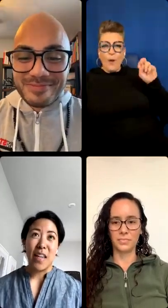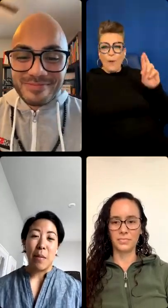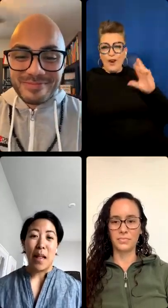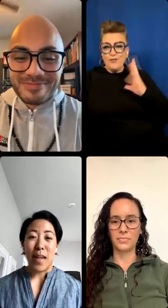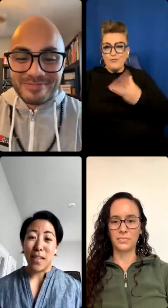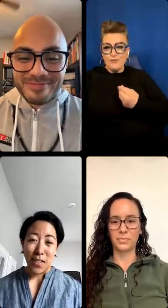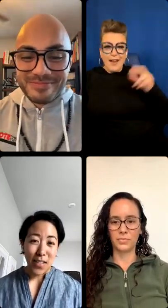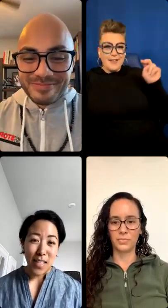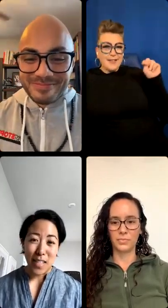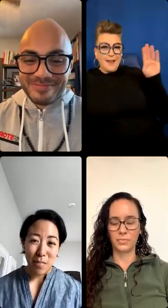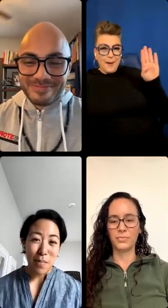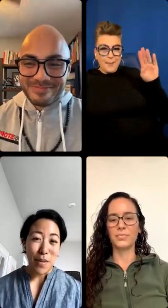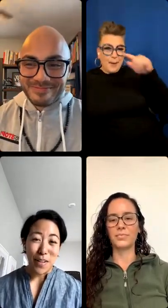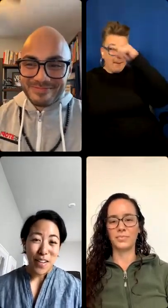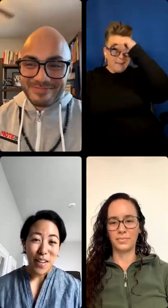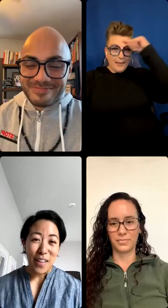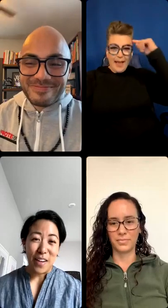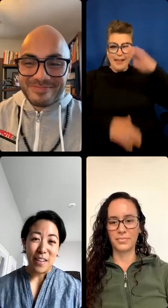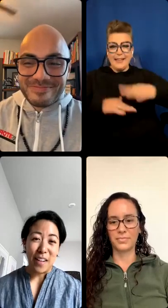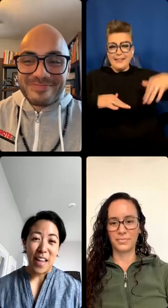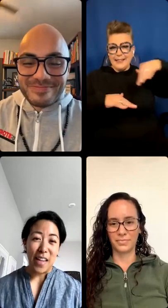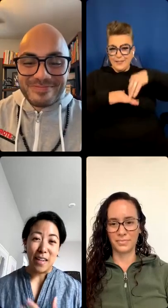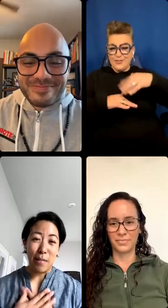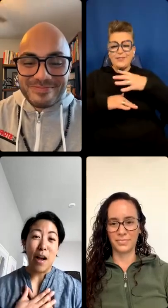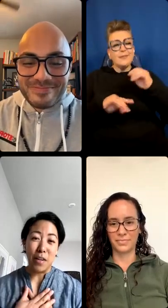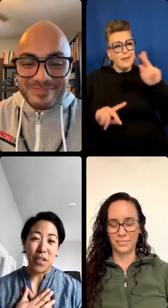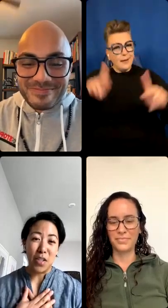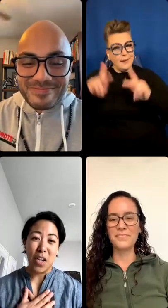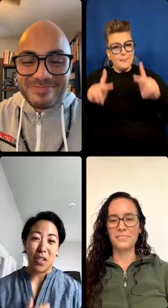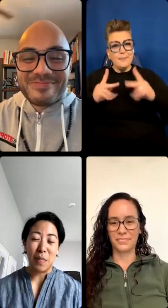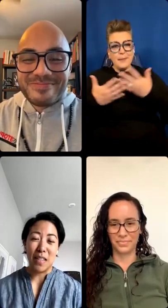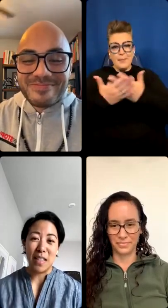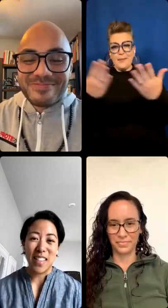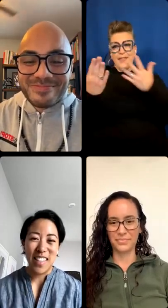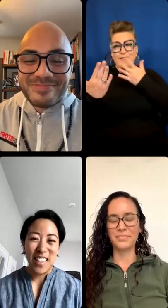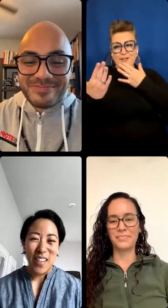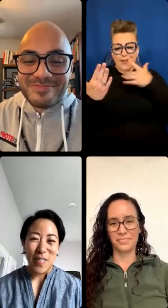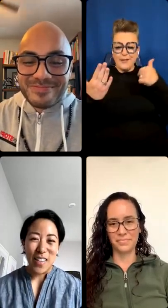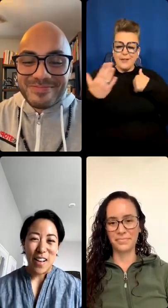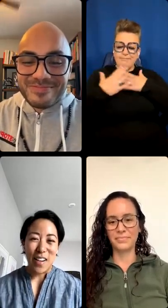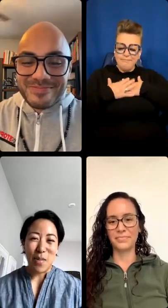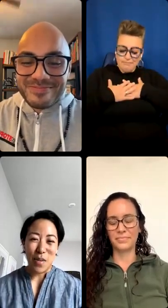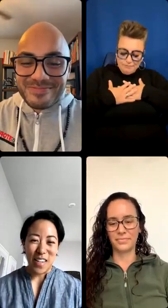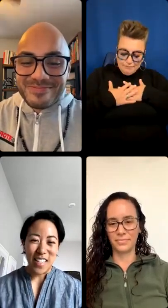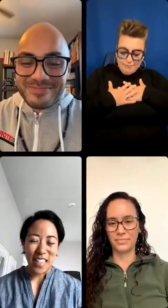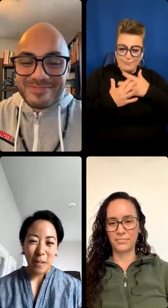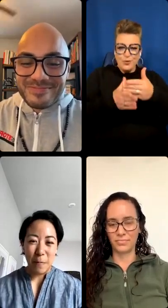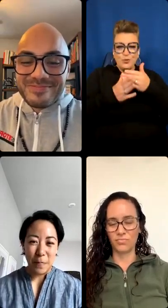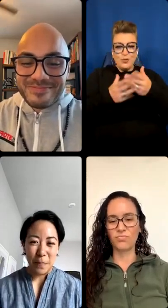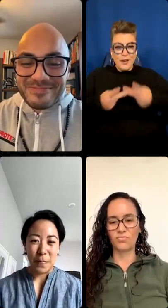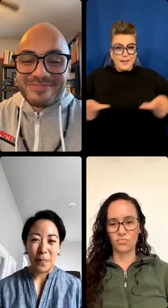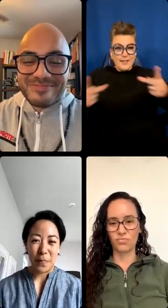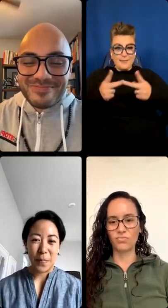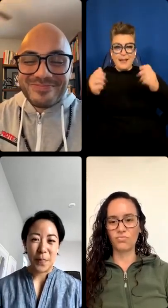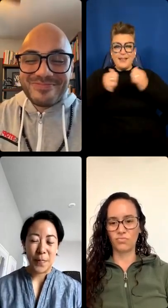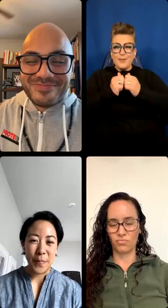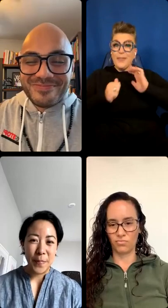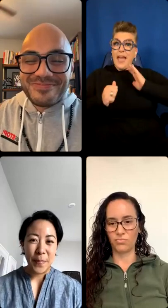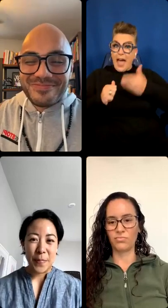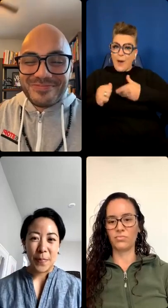non-binary, Black, Indigenous, and people of color, and honored to share spaces with our communities.